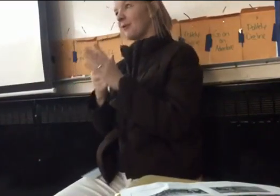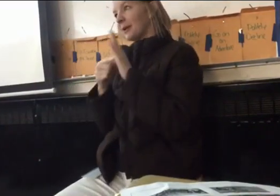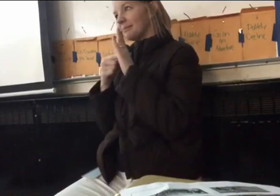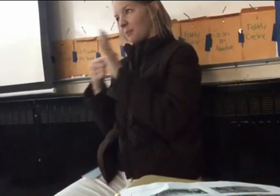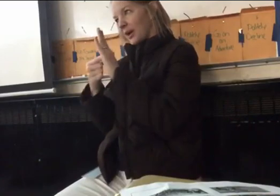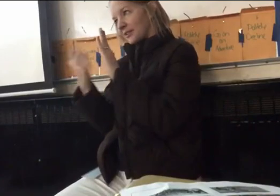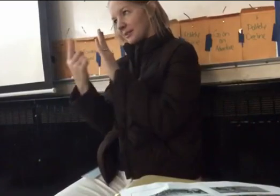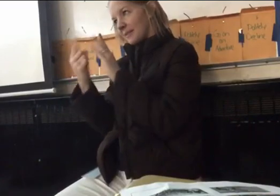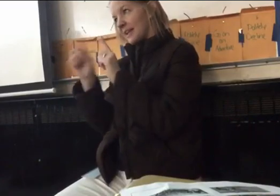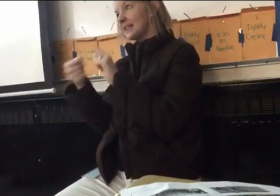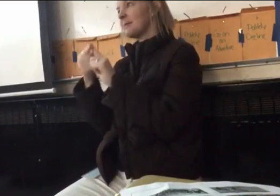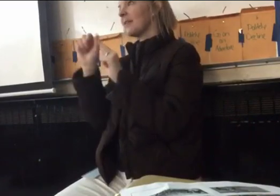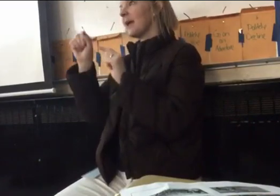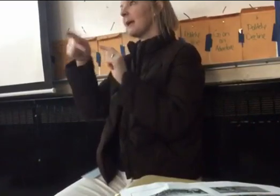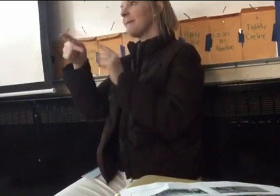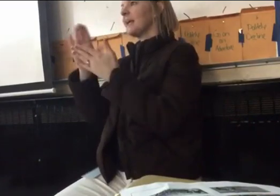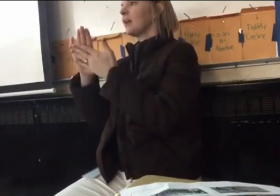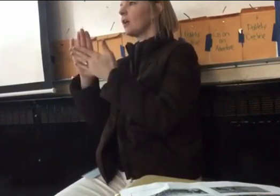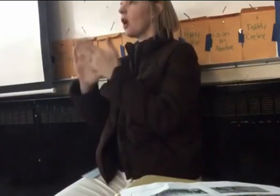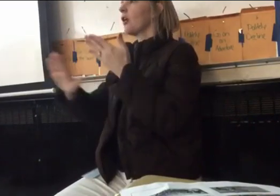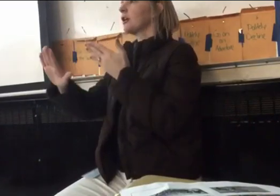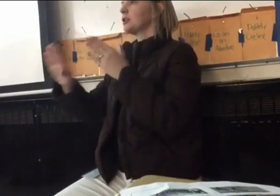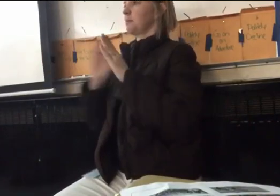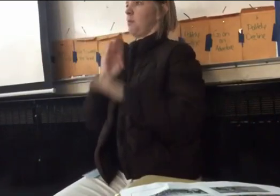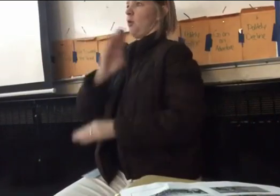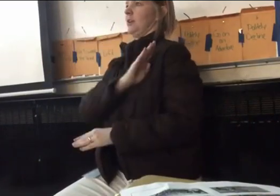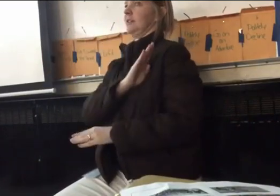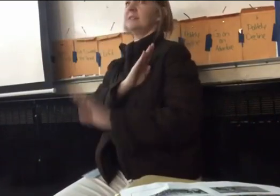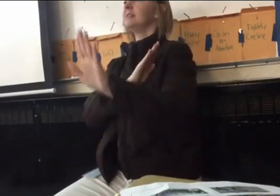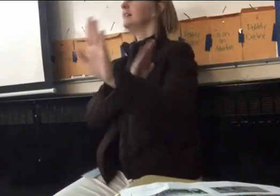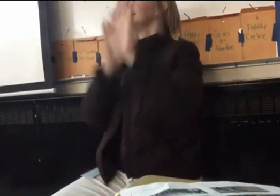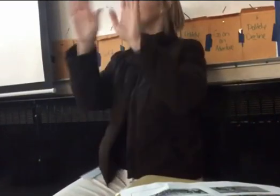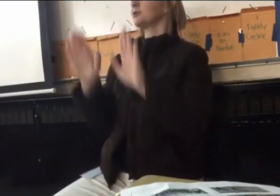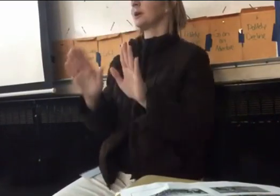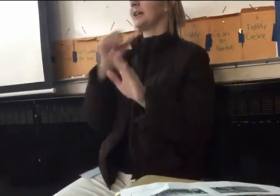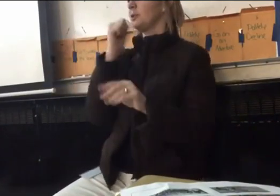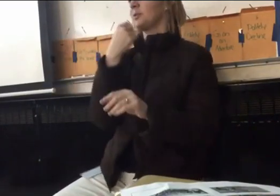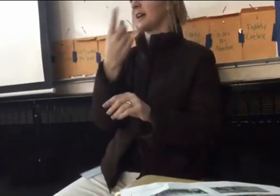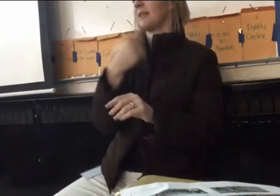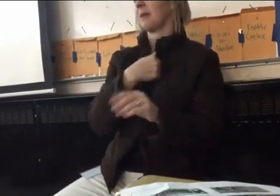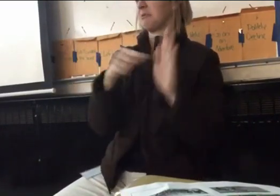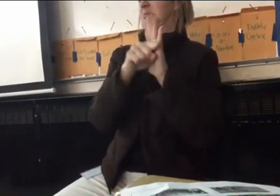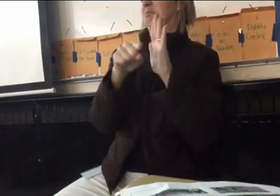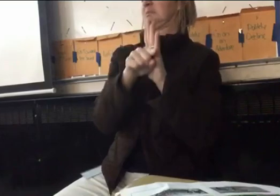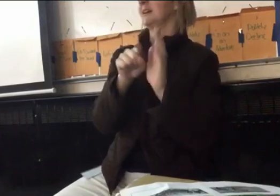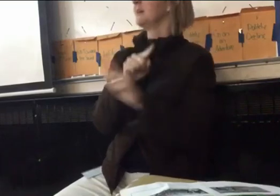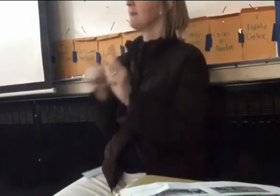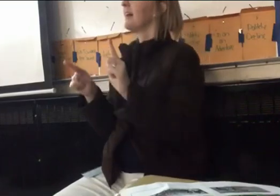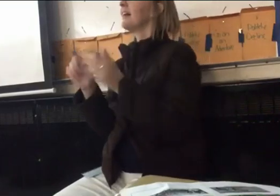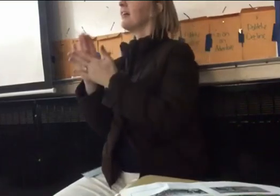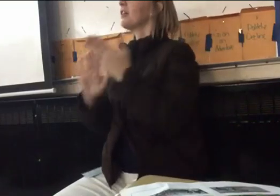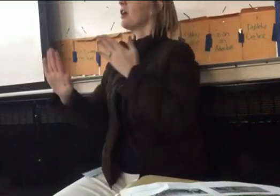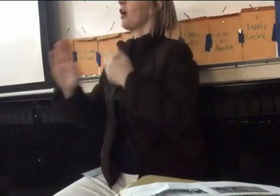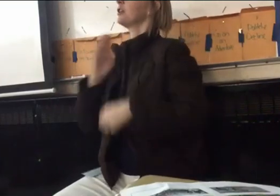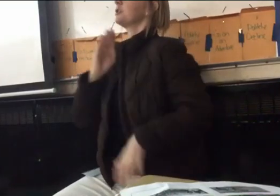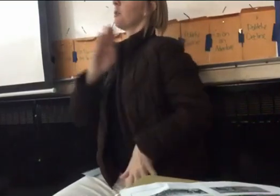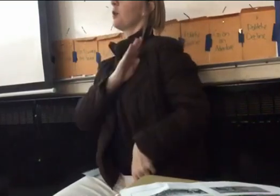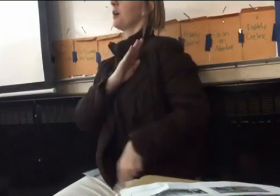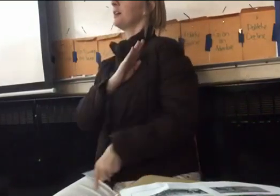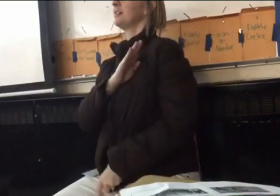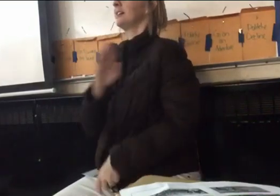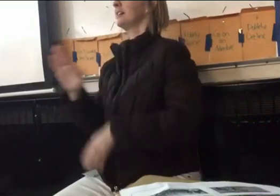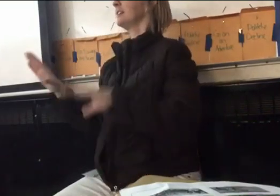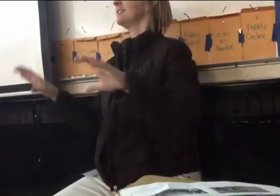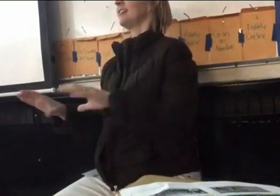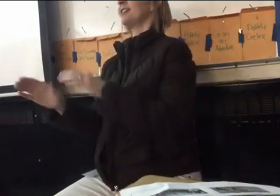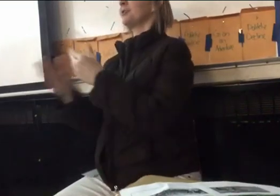It's about the AP College Board, which is great. Please don't tell them I said anything negatively about them. Now, the College Board kind of does whatever